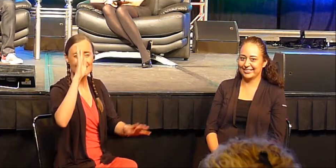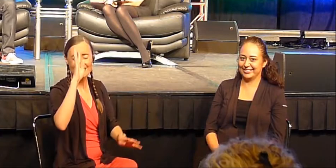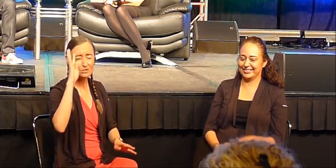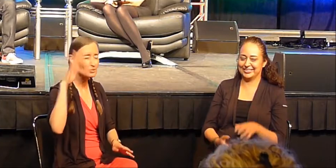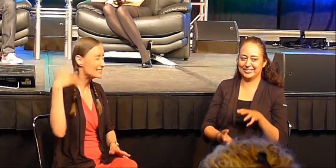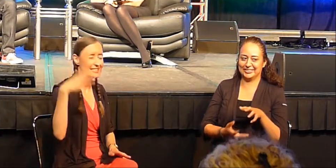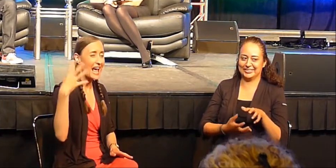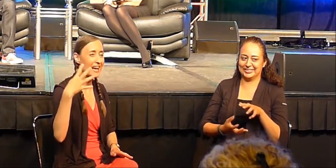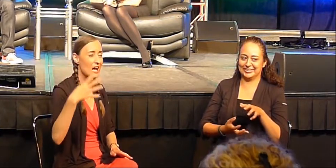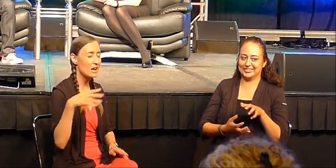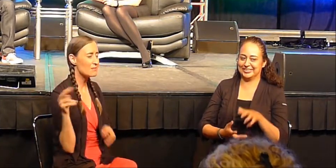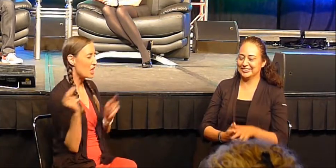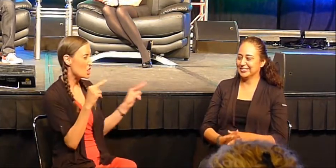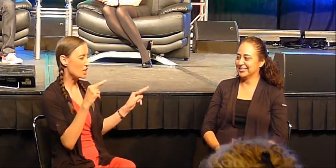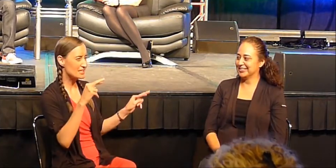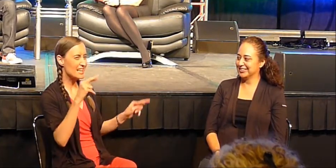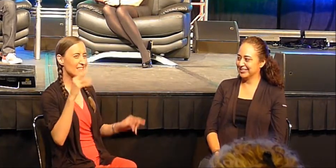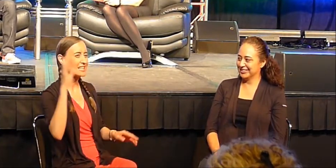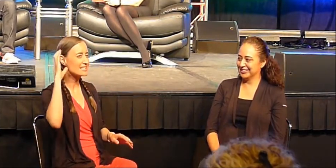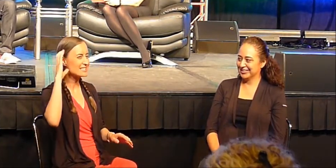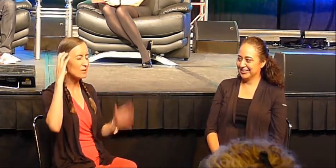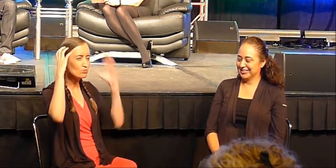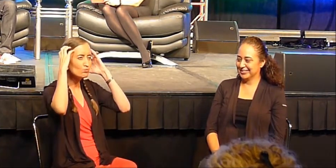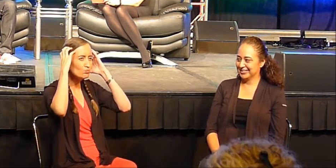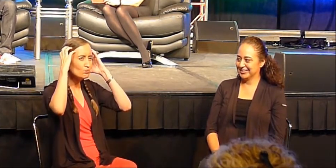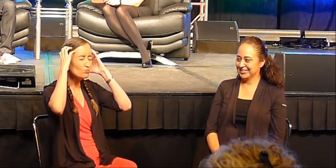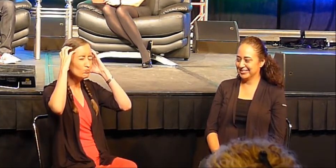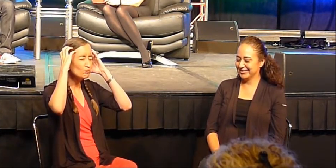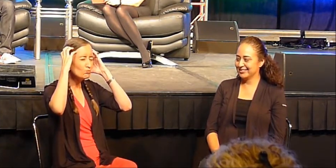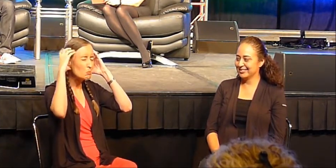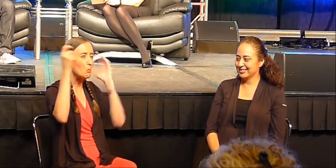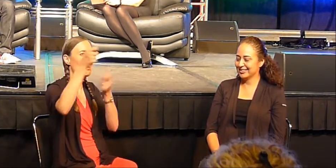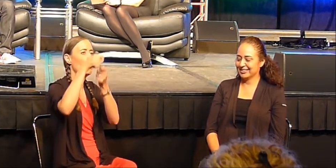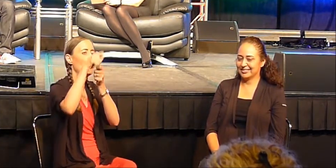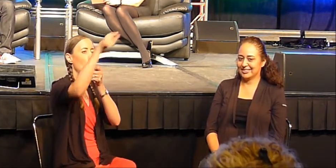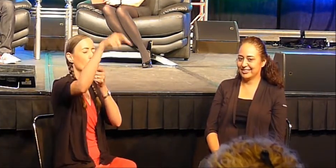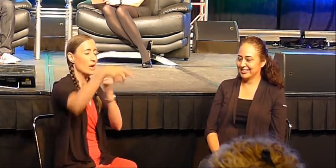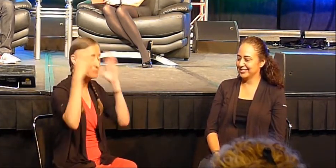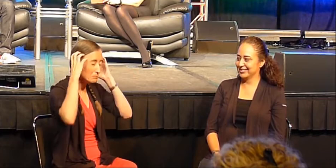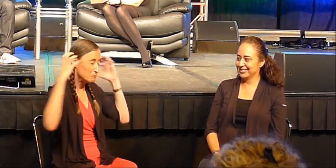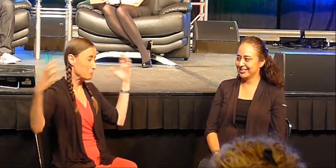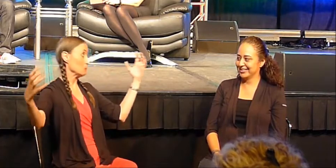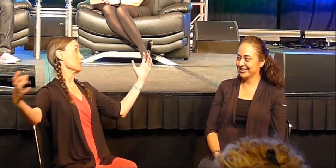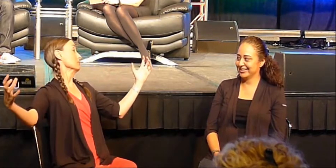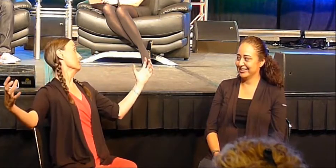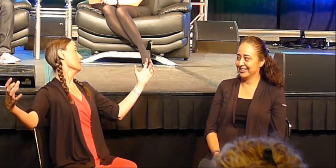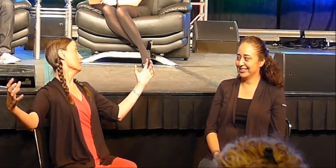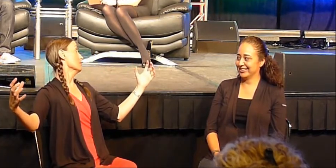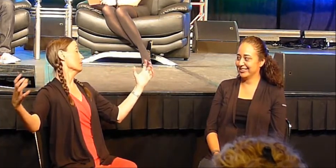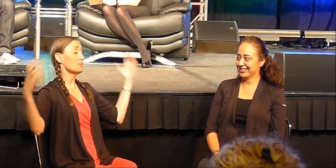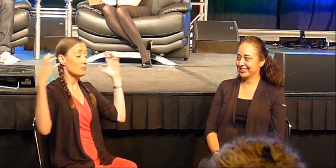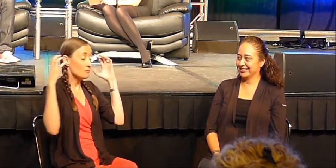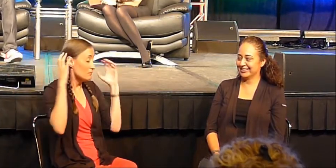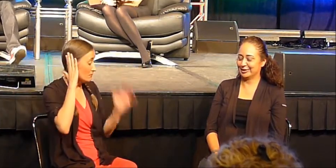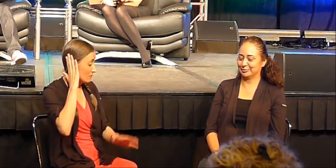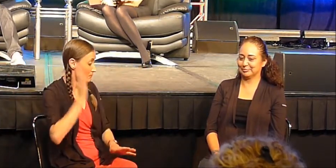at the sound man, and he had a headset on, and he literally lifted it away from his ears like that. I